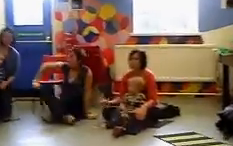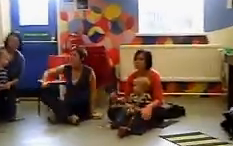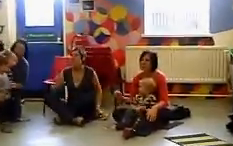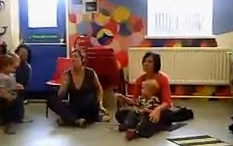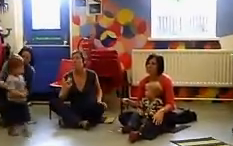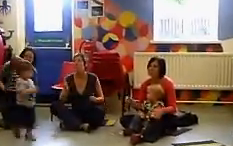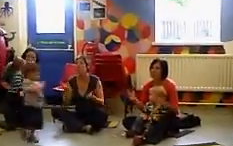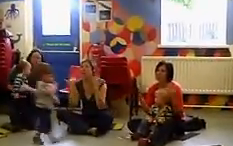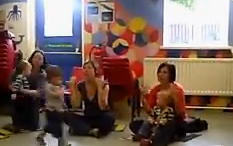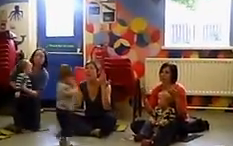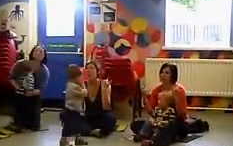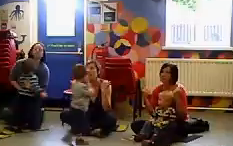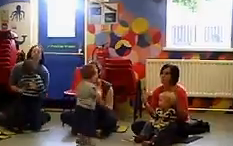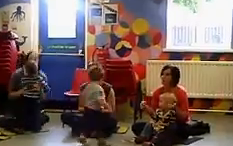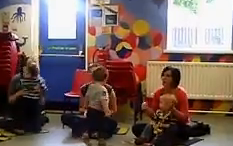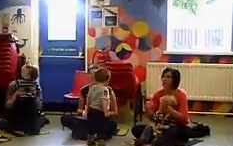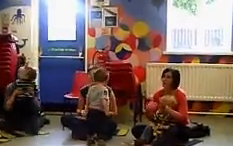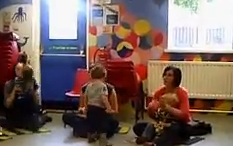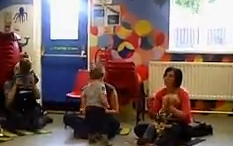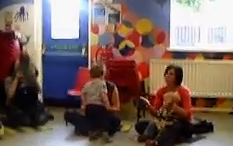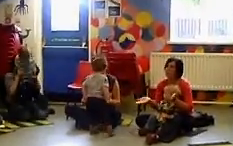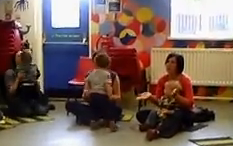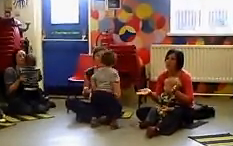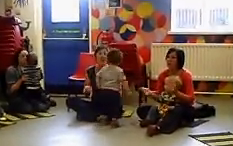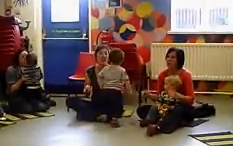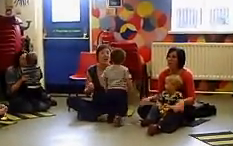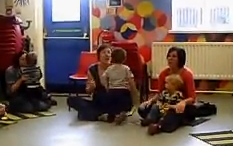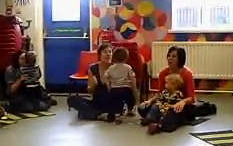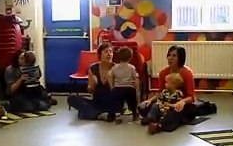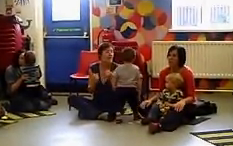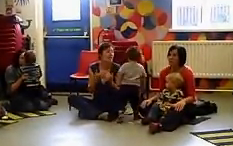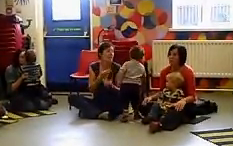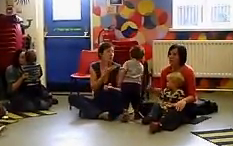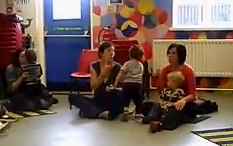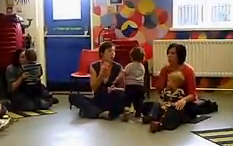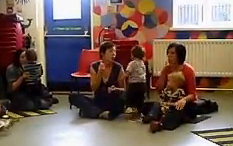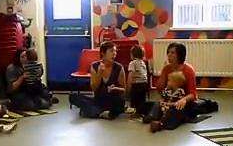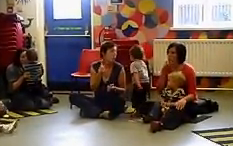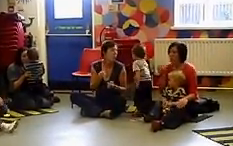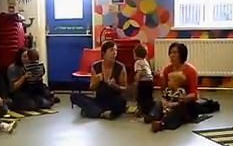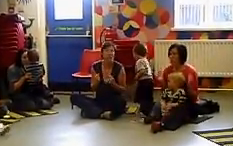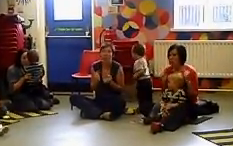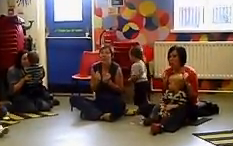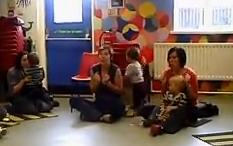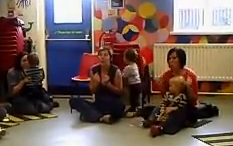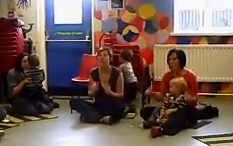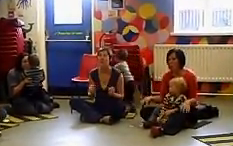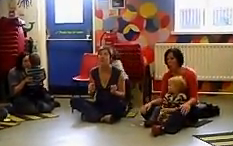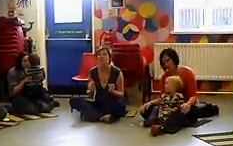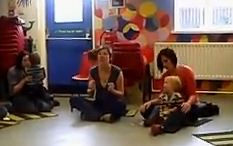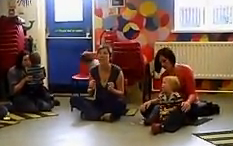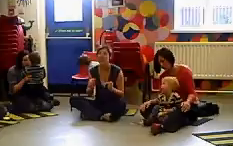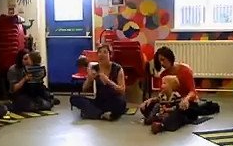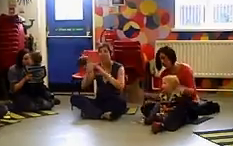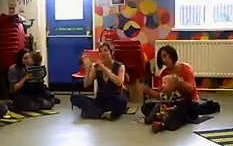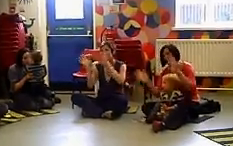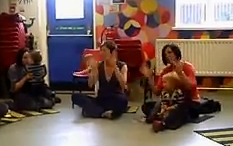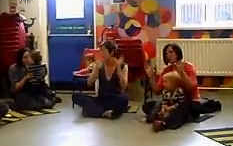it a weather like today Is it warm or cold today? Is it